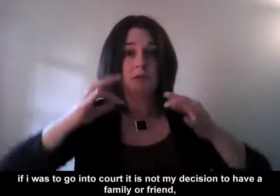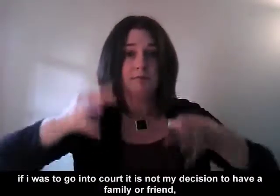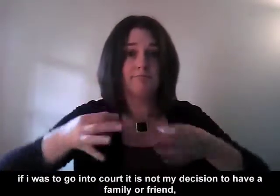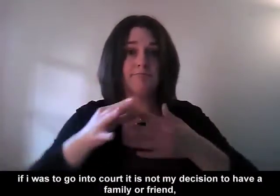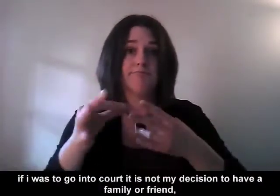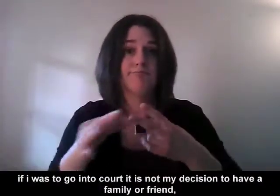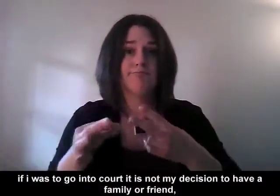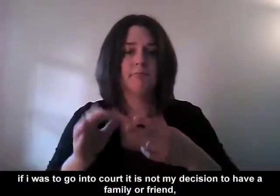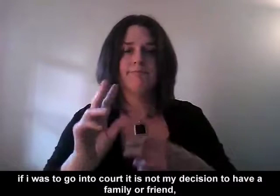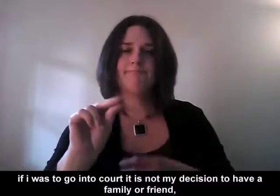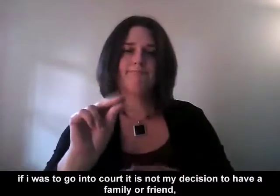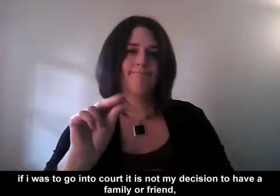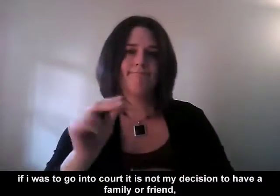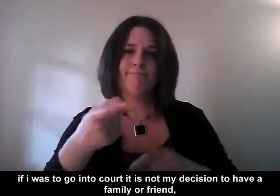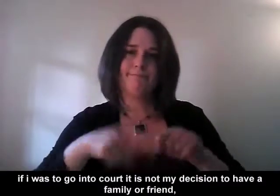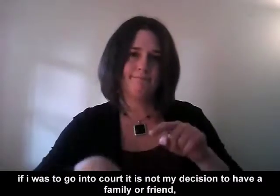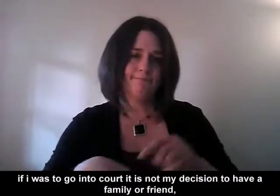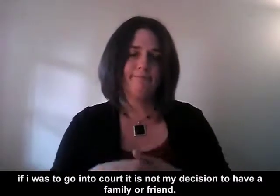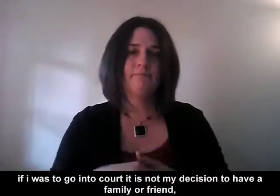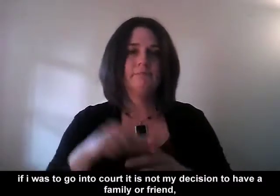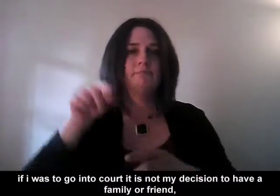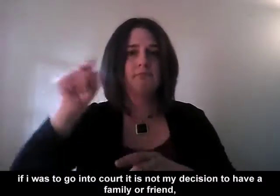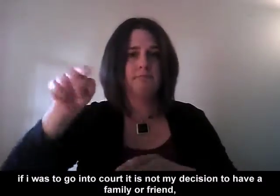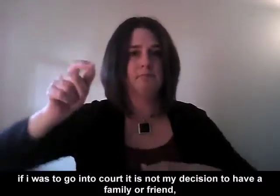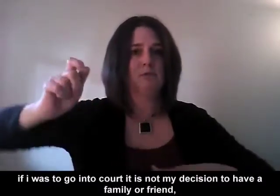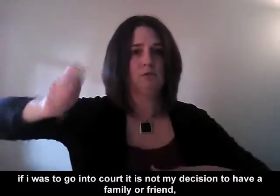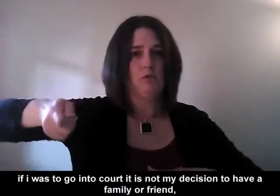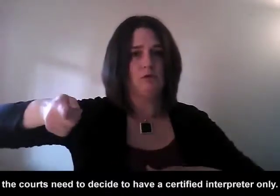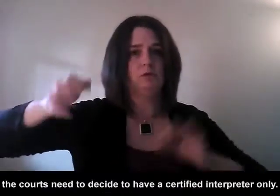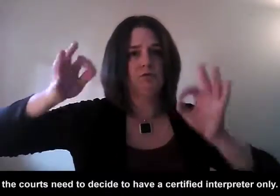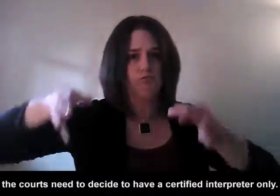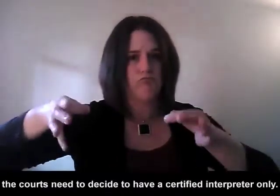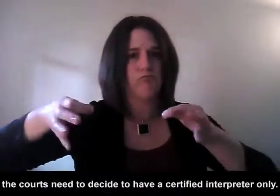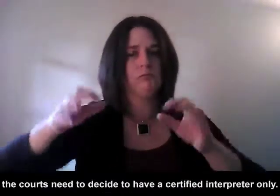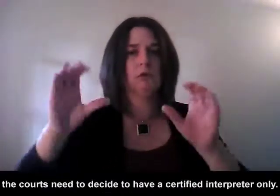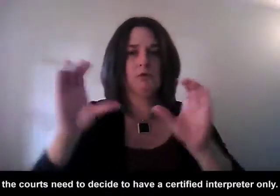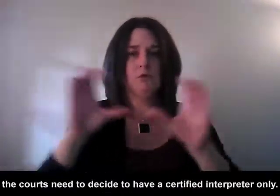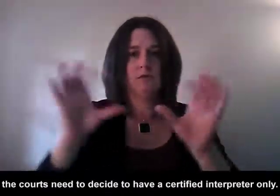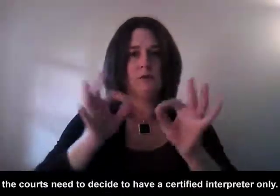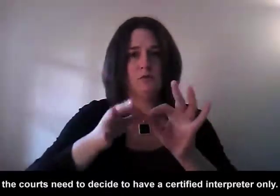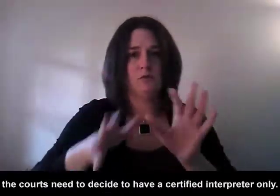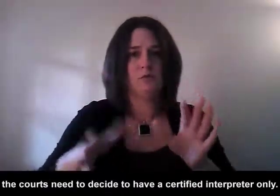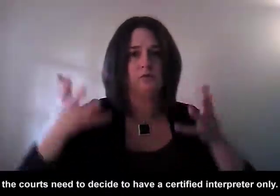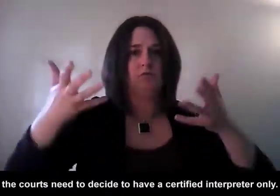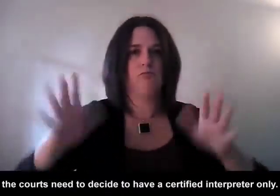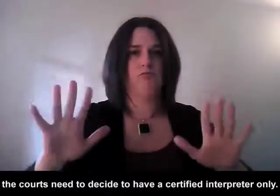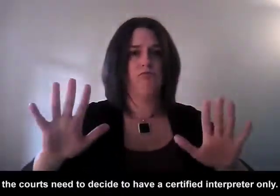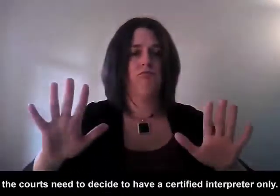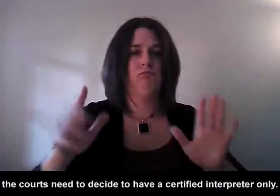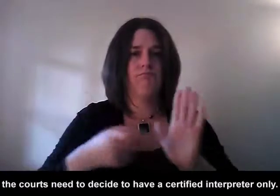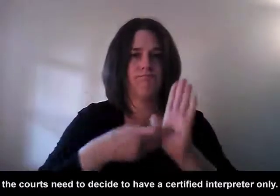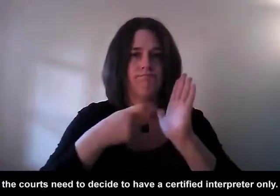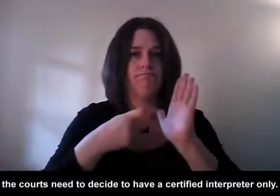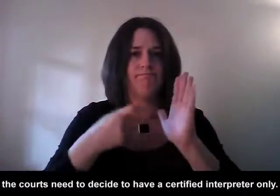it is not my decision to have a family or friend. The courts need to decide to have a certified interpreter